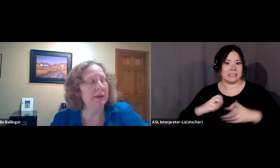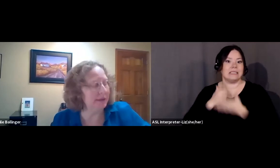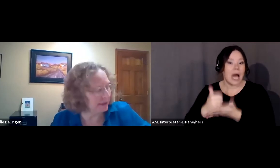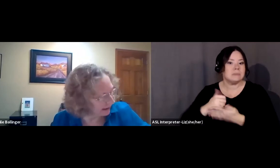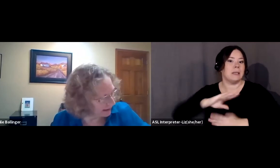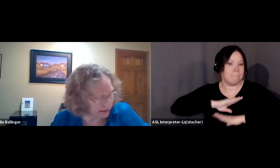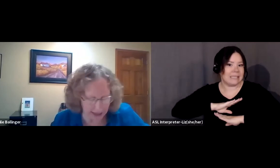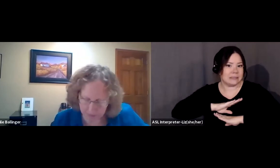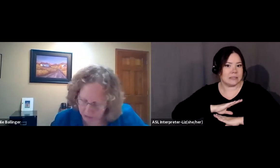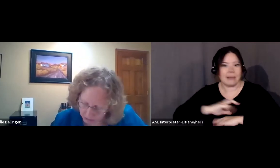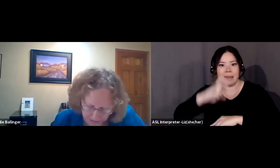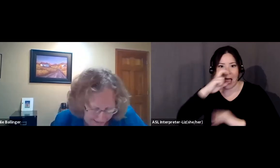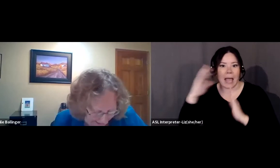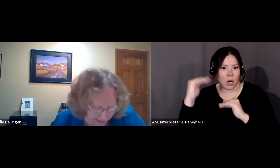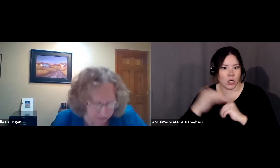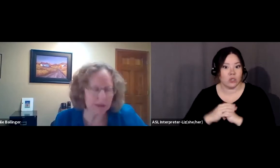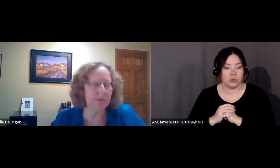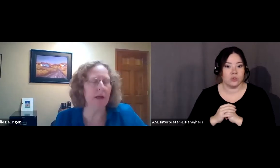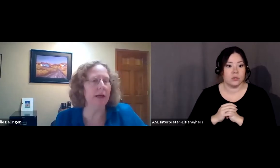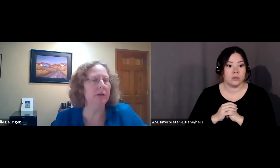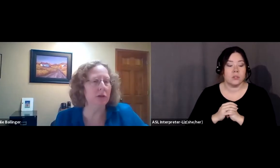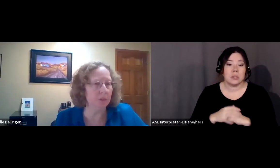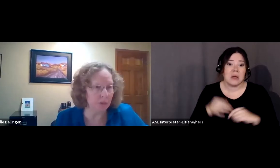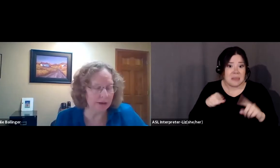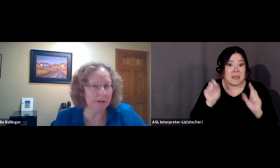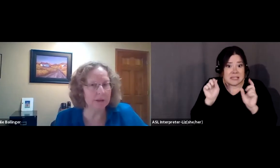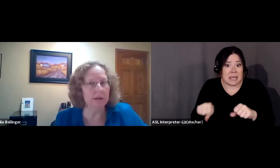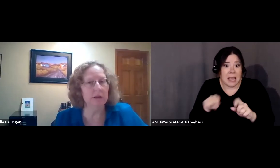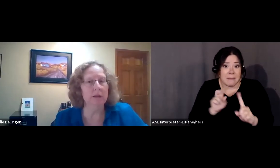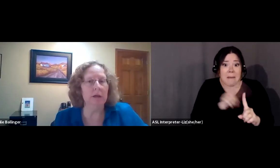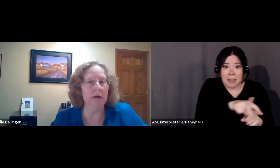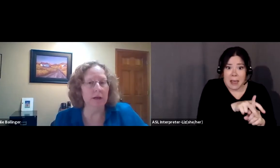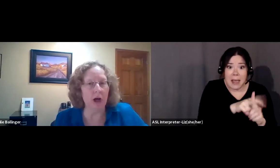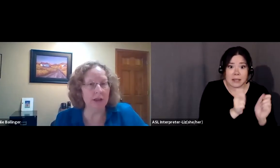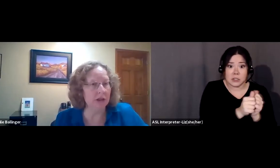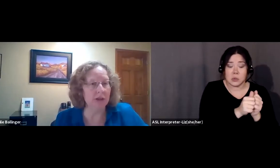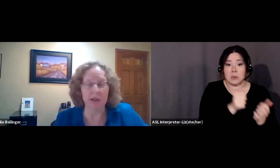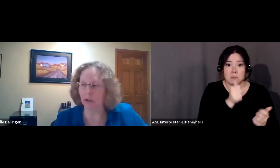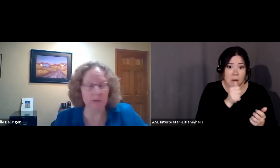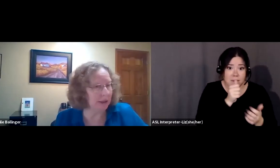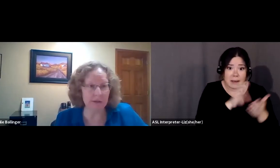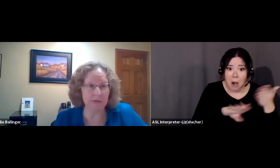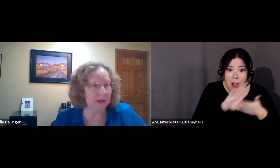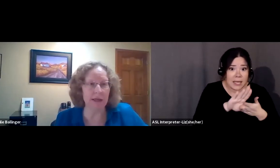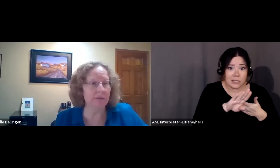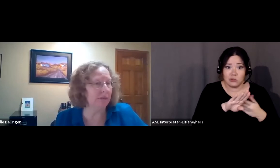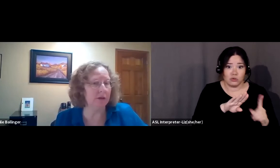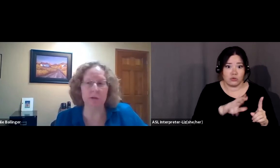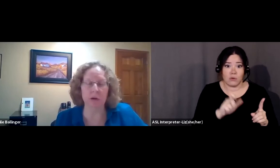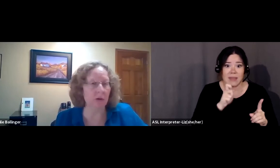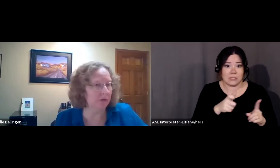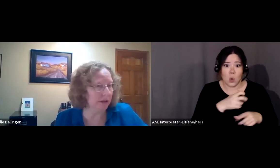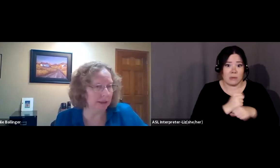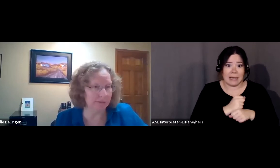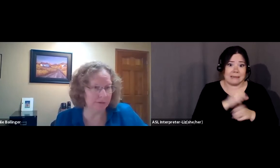bar. This analysis absolutely can be applied to private colleges that don't get state,